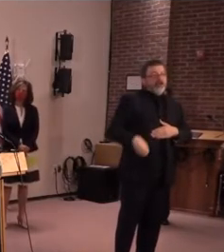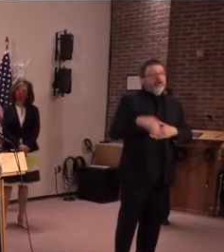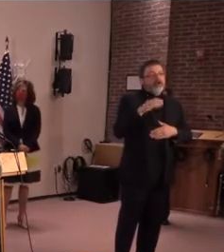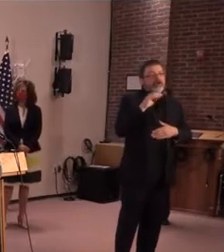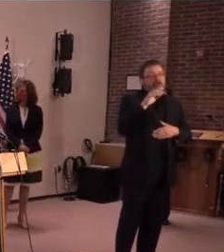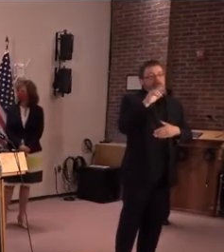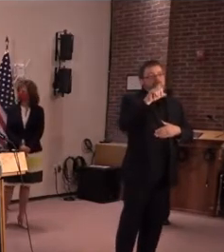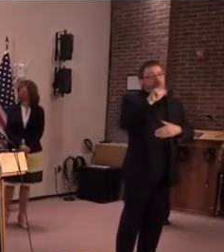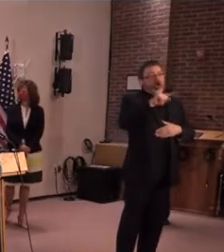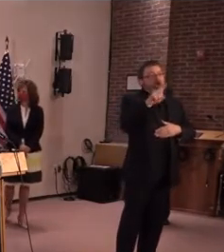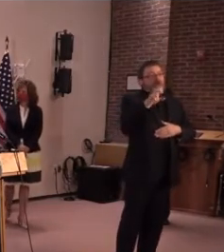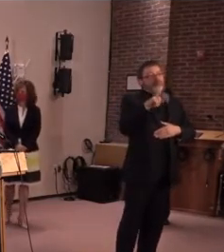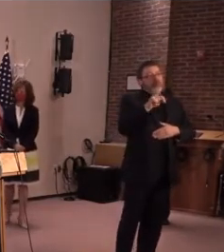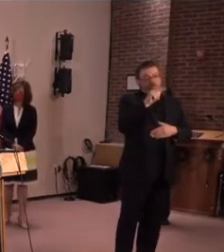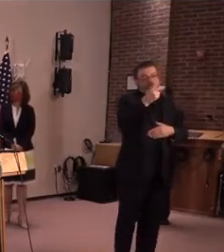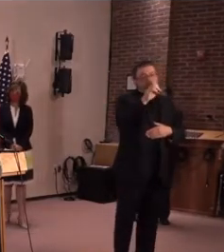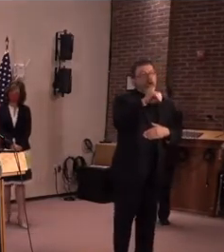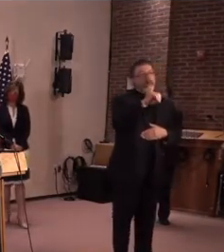Tom Lozon.